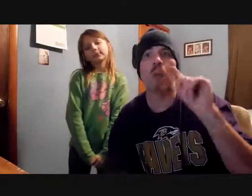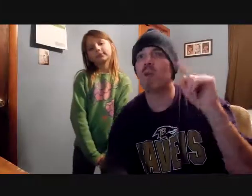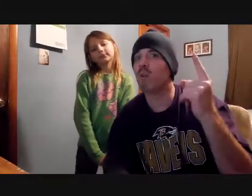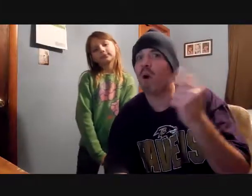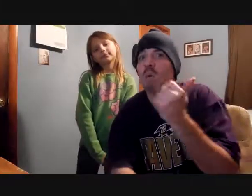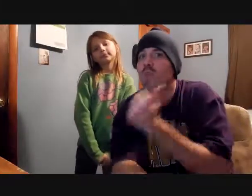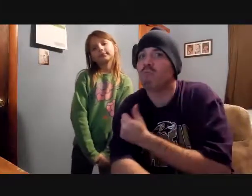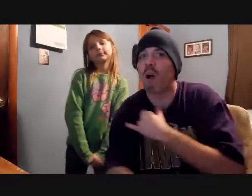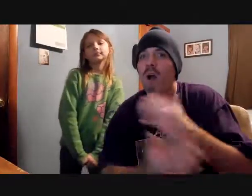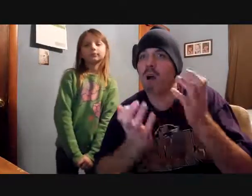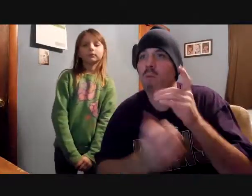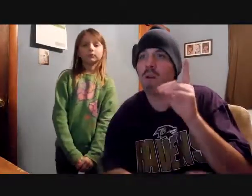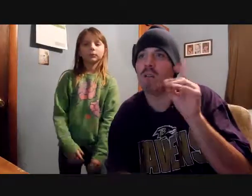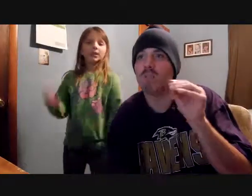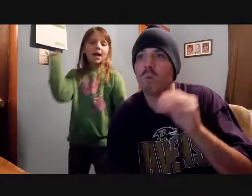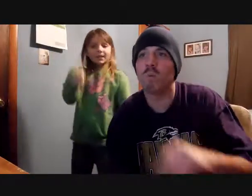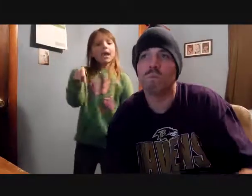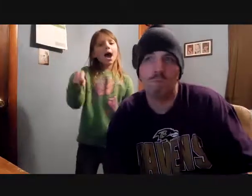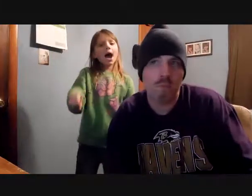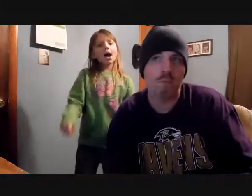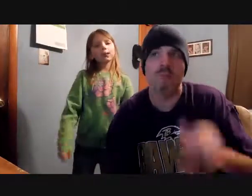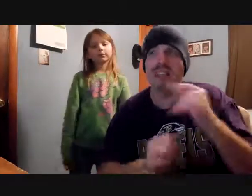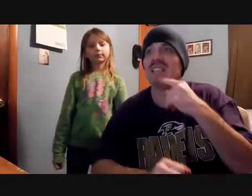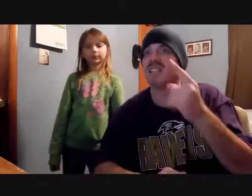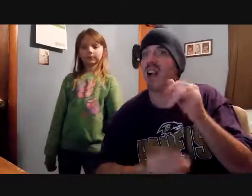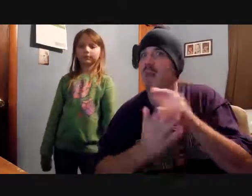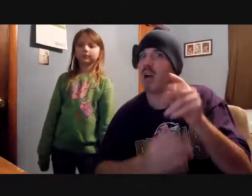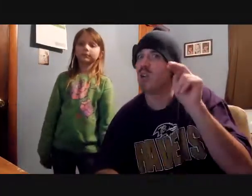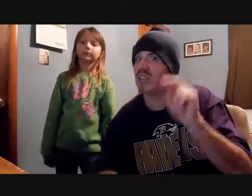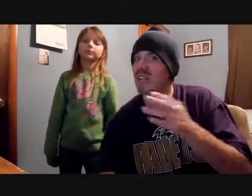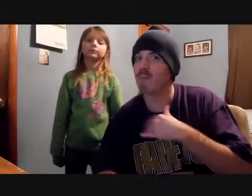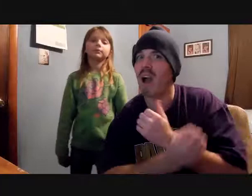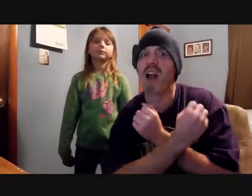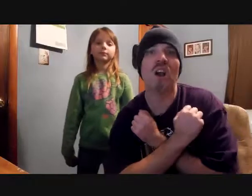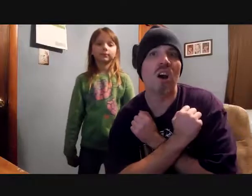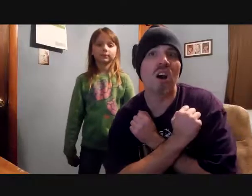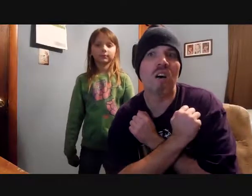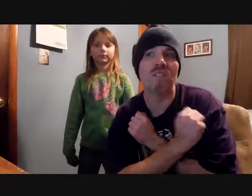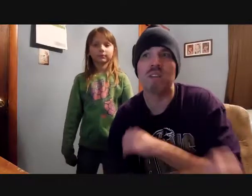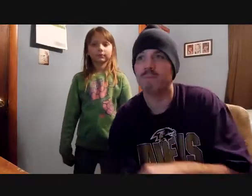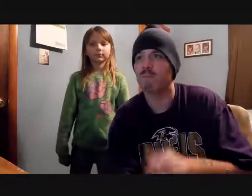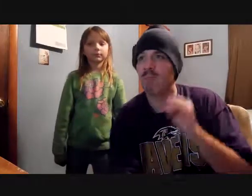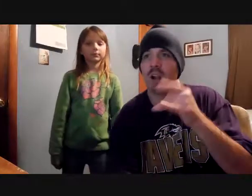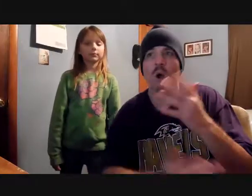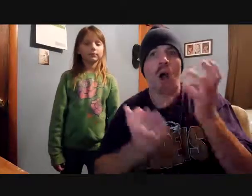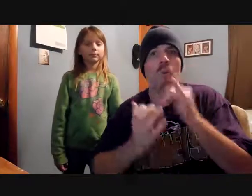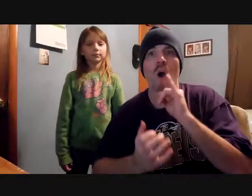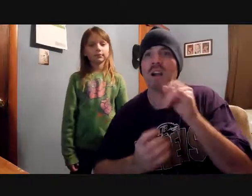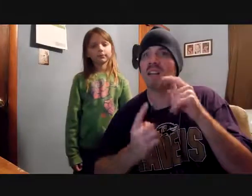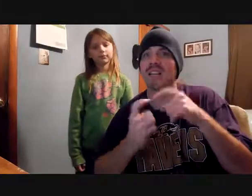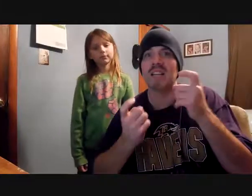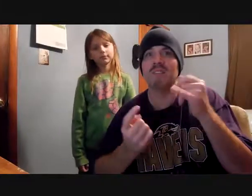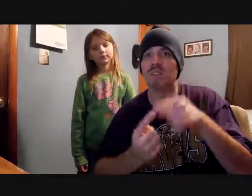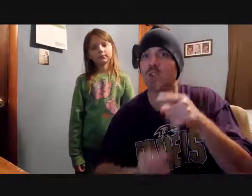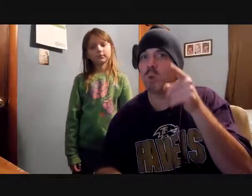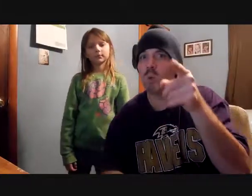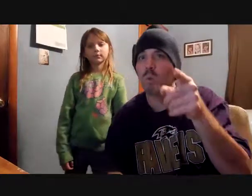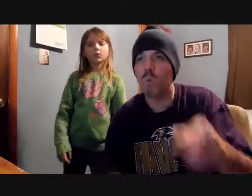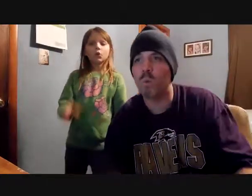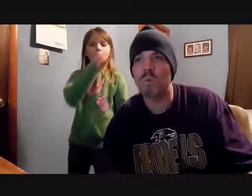You're the only drug I want to do I can do what you need in my life All I want is to give it to you